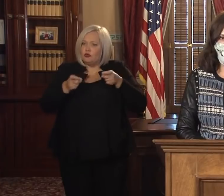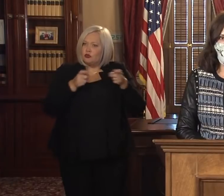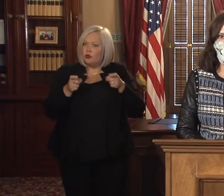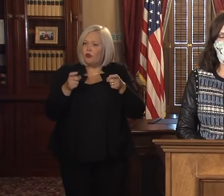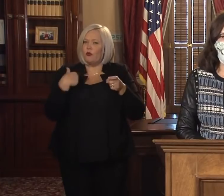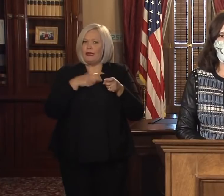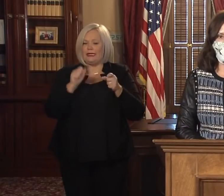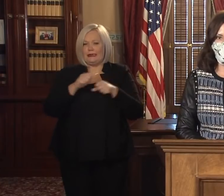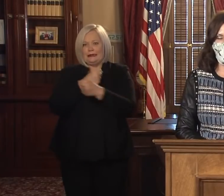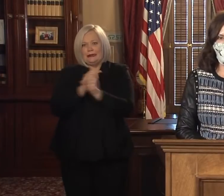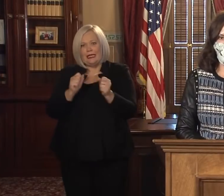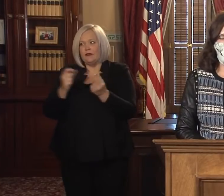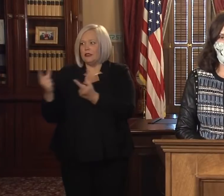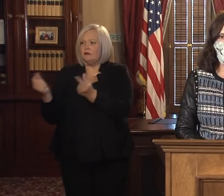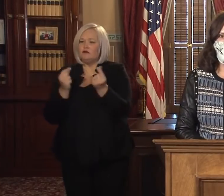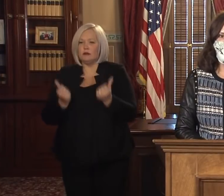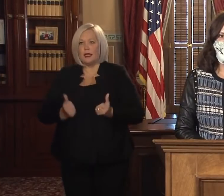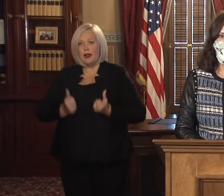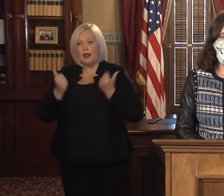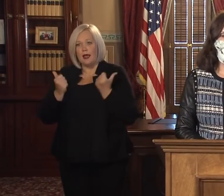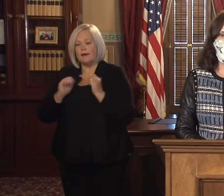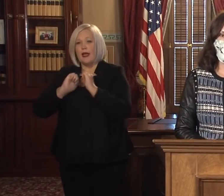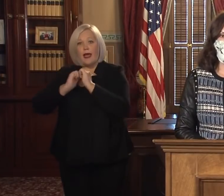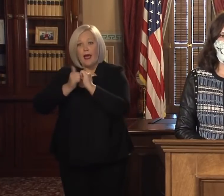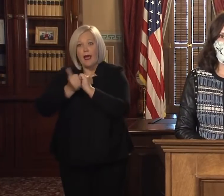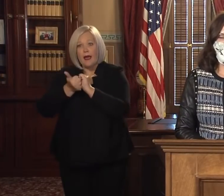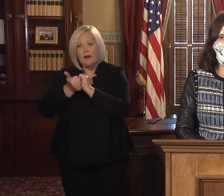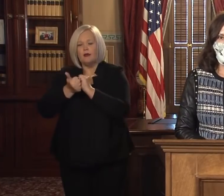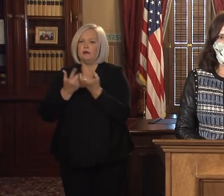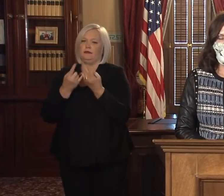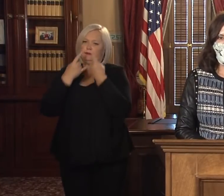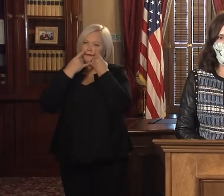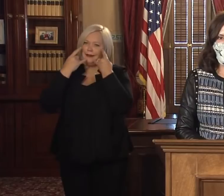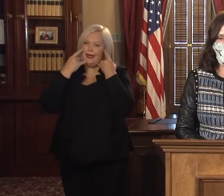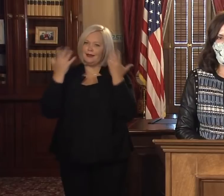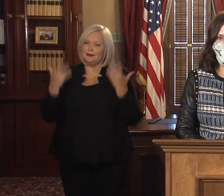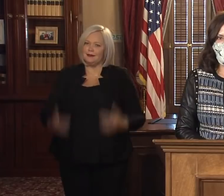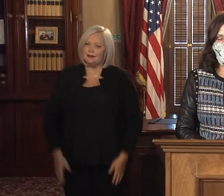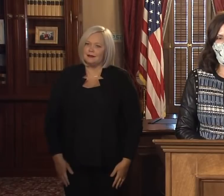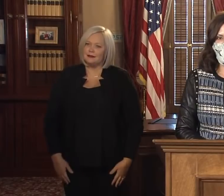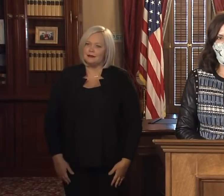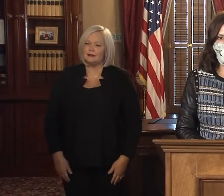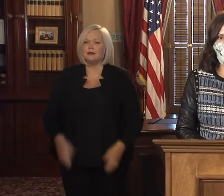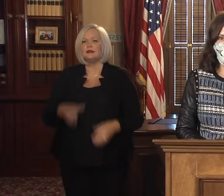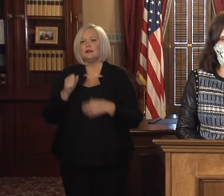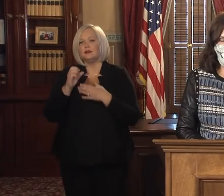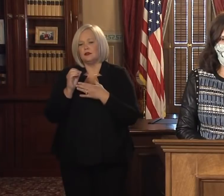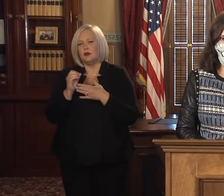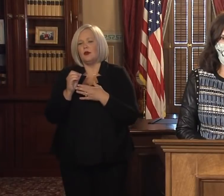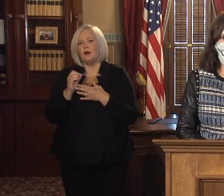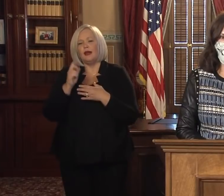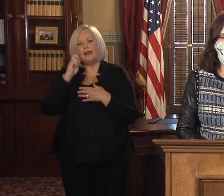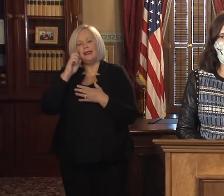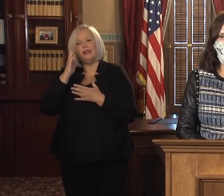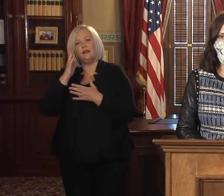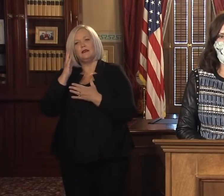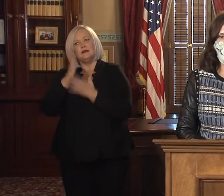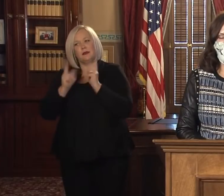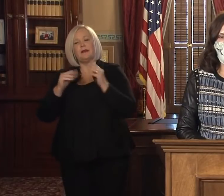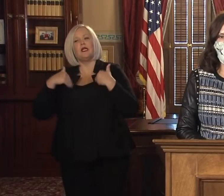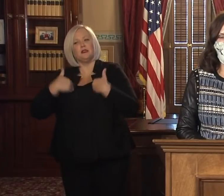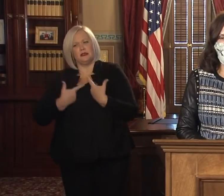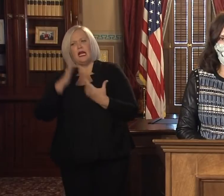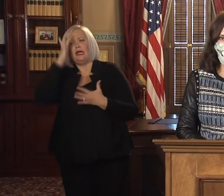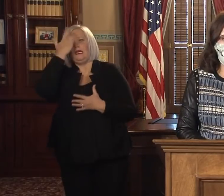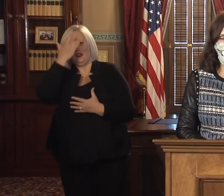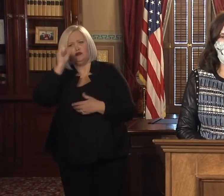to safely engage in other aspects of our lives, is to wear a mask. And so I think fatigue is a part of it. I think